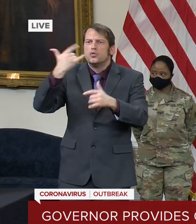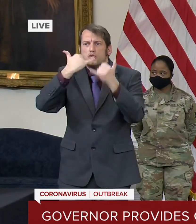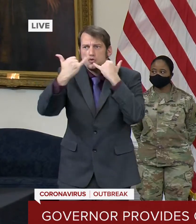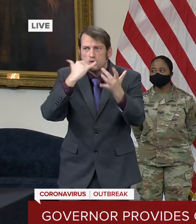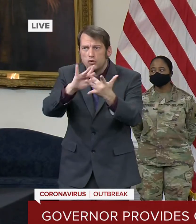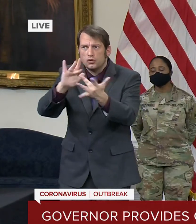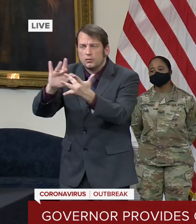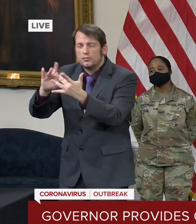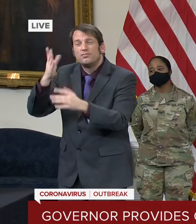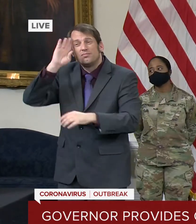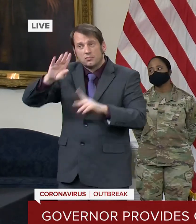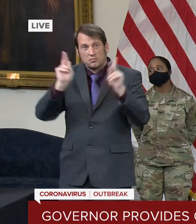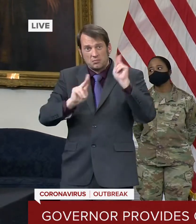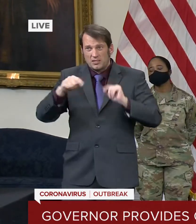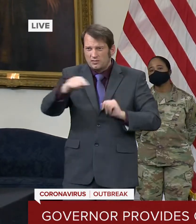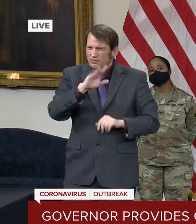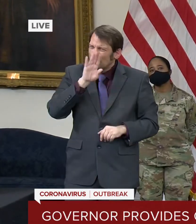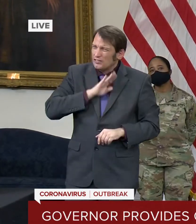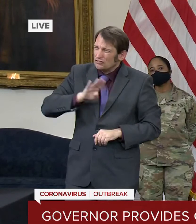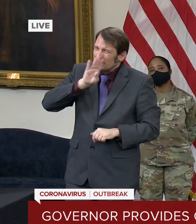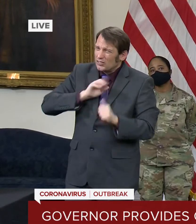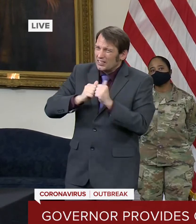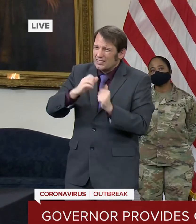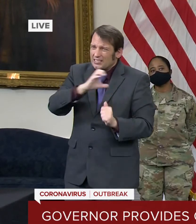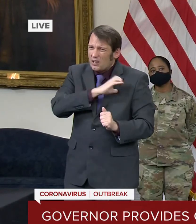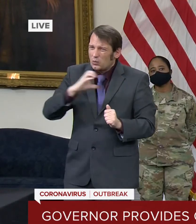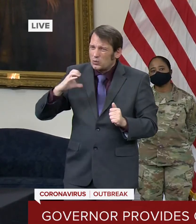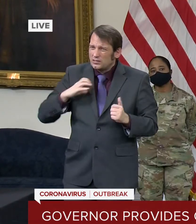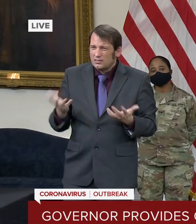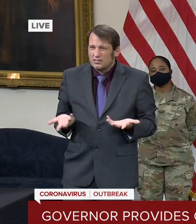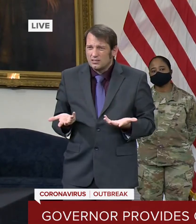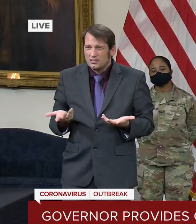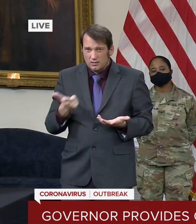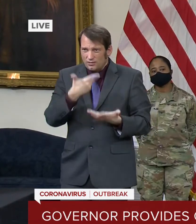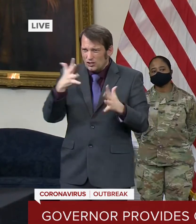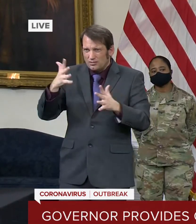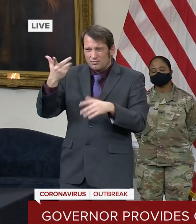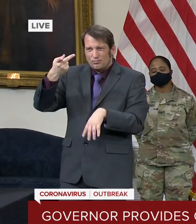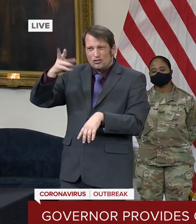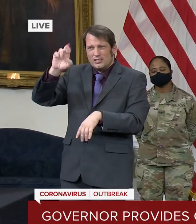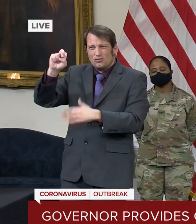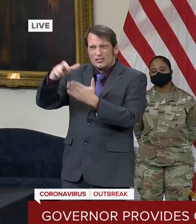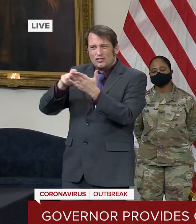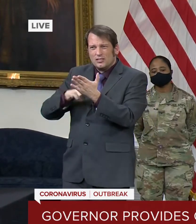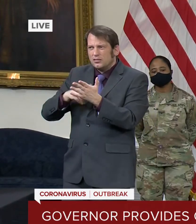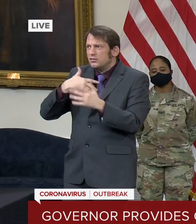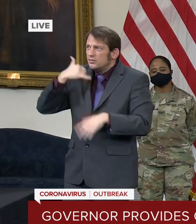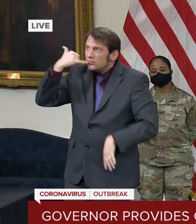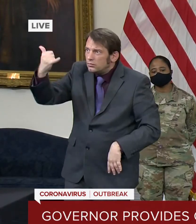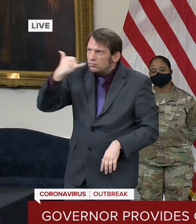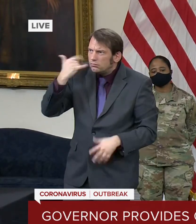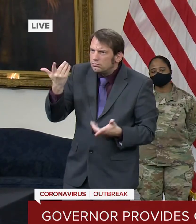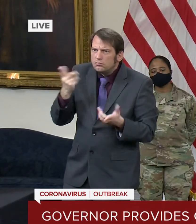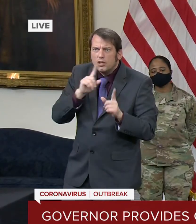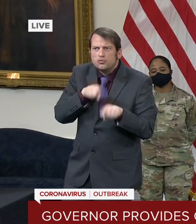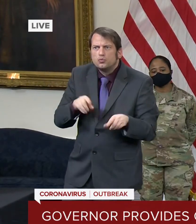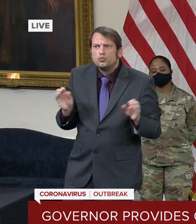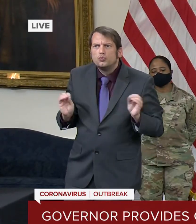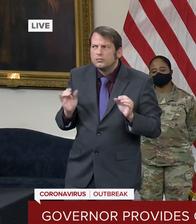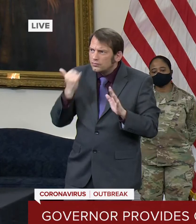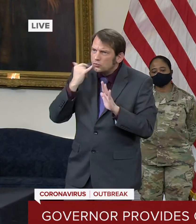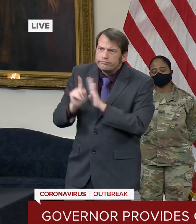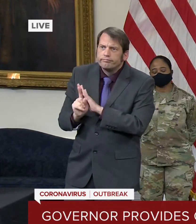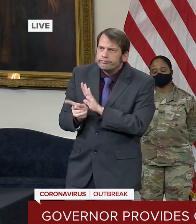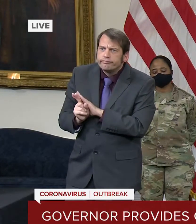member today, said 111,000 Prince Georges are pre-registered. Nobody's answering the phone when these phone calls are made because they don't know who answers the